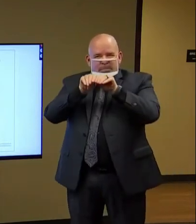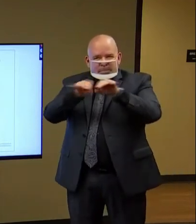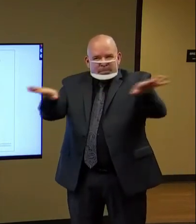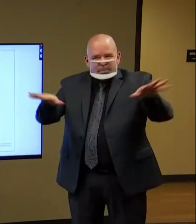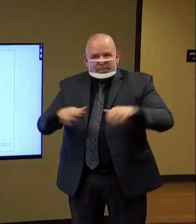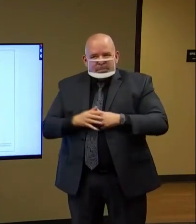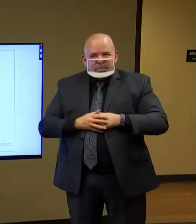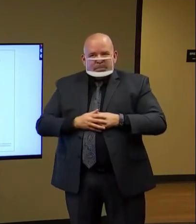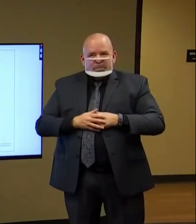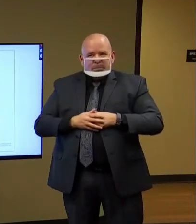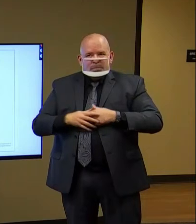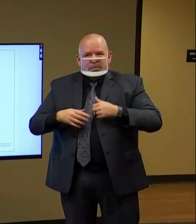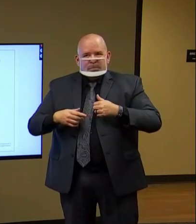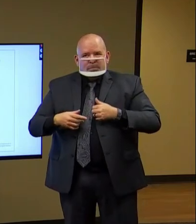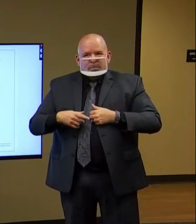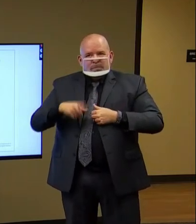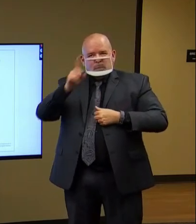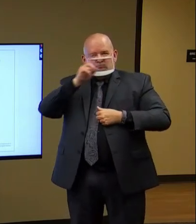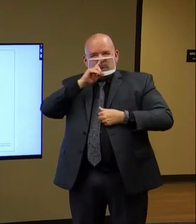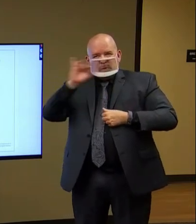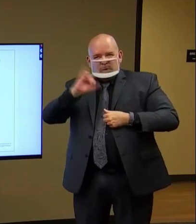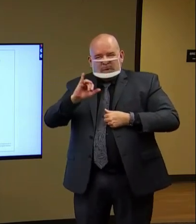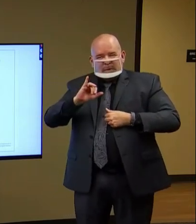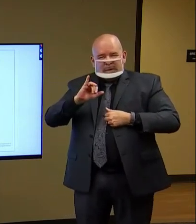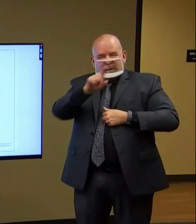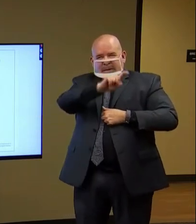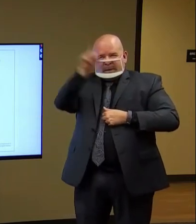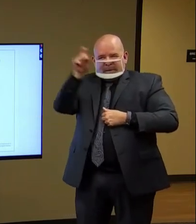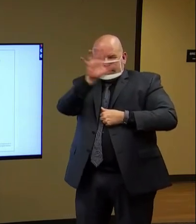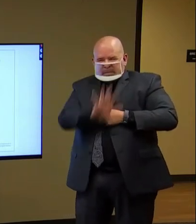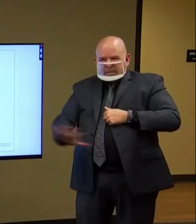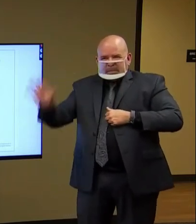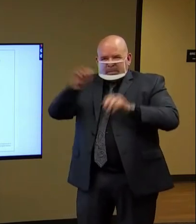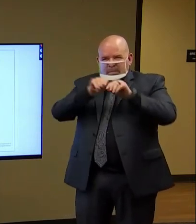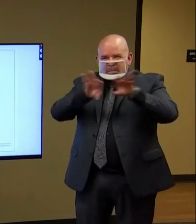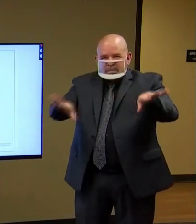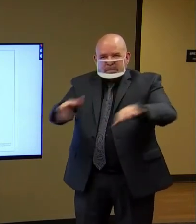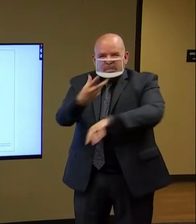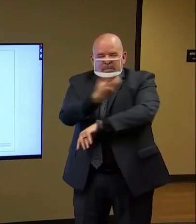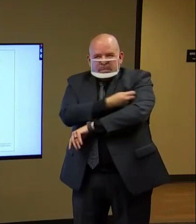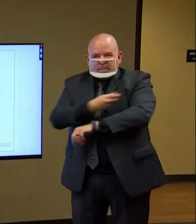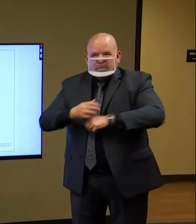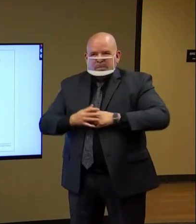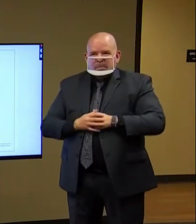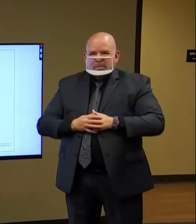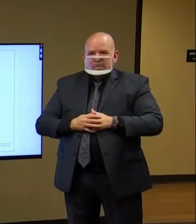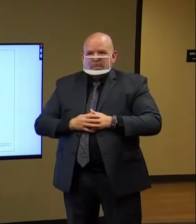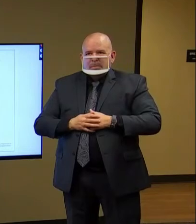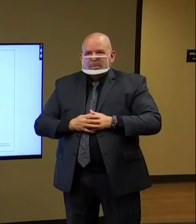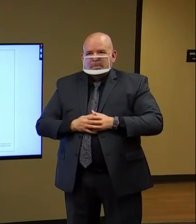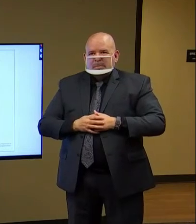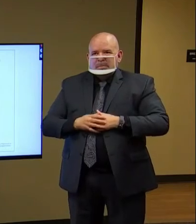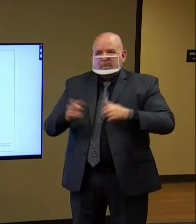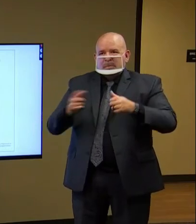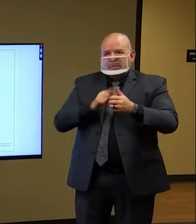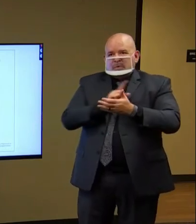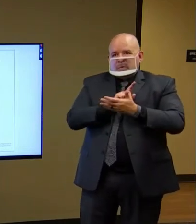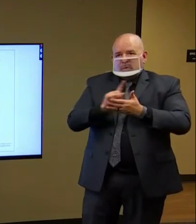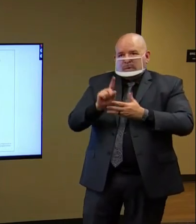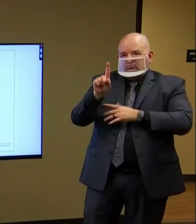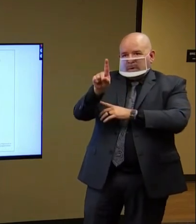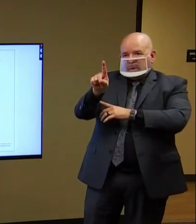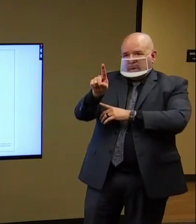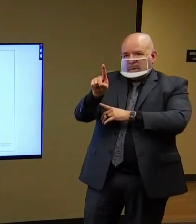of how it looks across the state. Again, so this first week, there were 111 sites